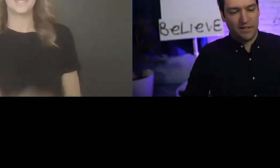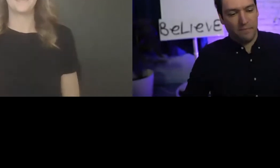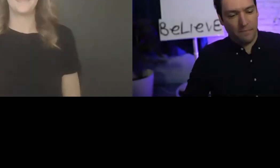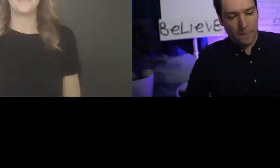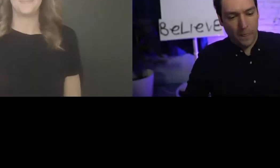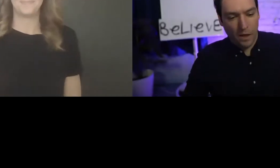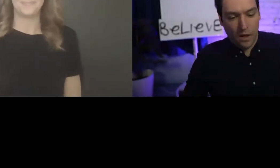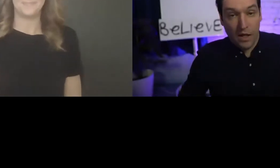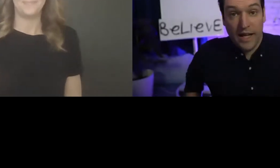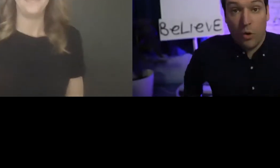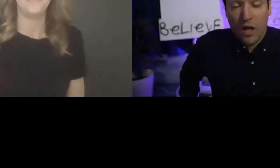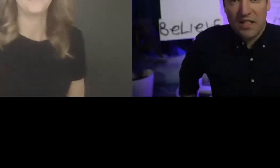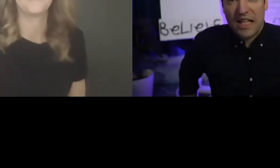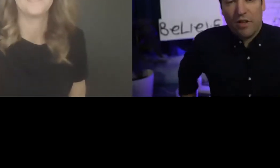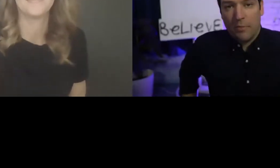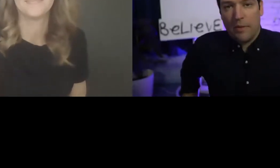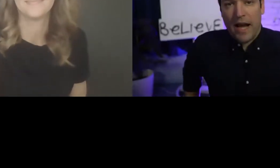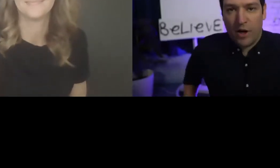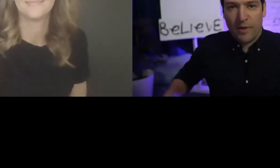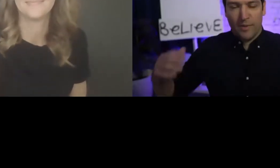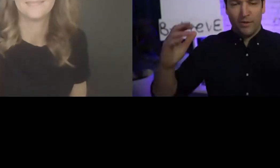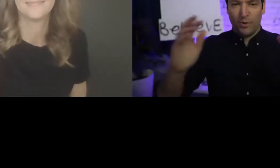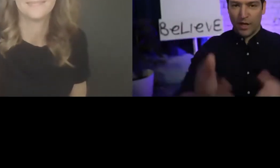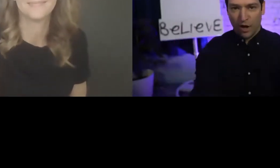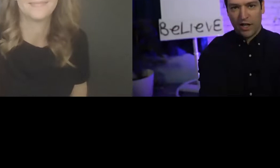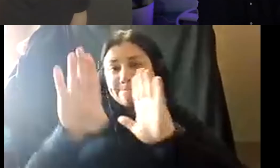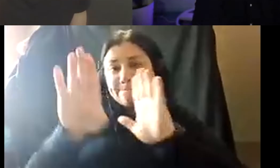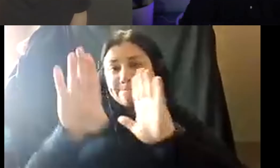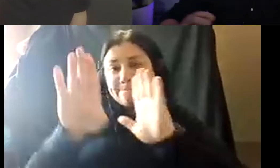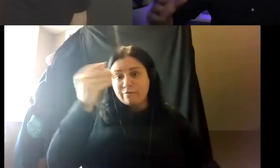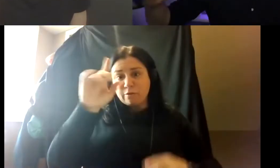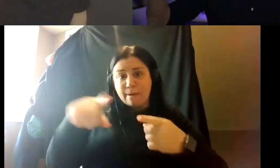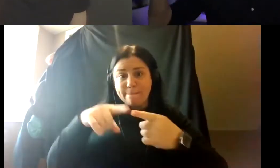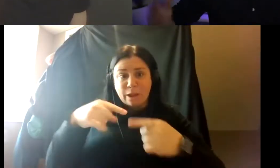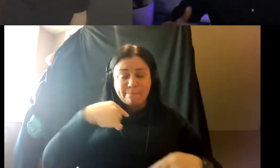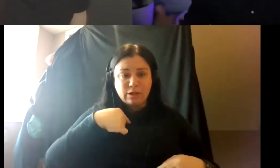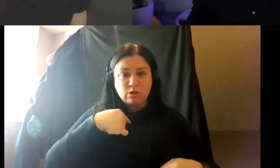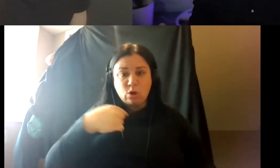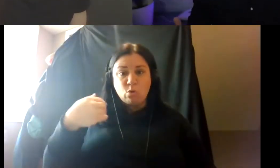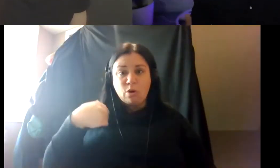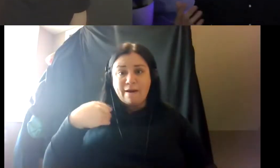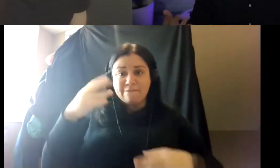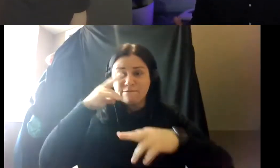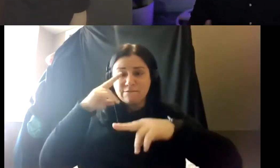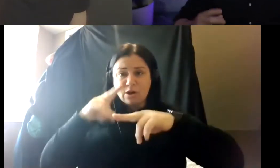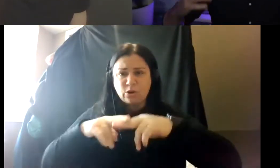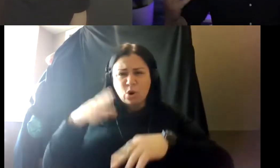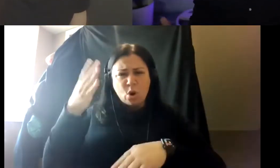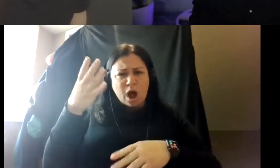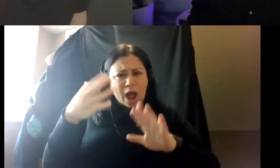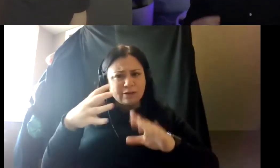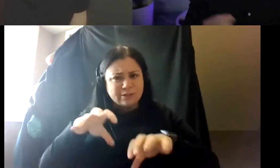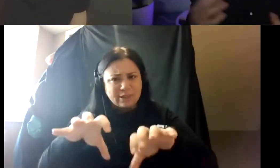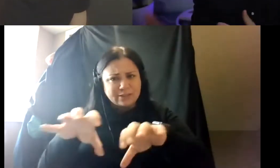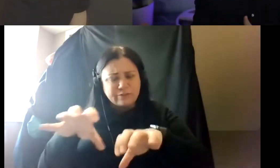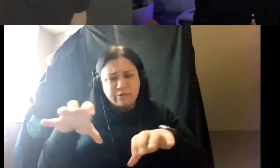Awesome. Now, just to give a little bit of background about me, we are going to have some fun. Why did I do that? I wanted to show Ashley, and I want to show all of